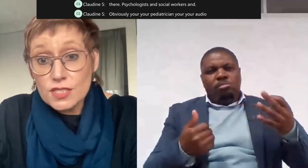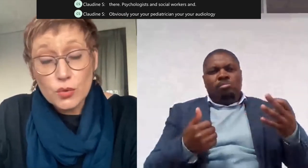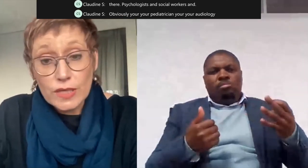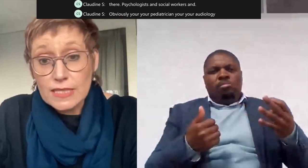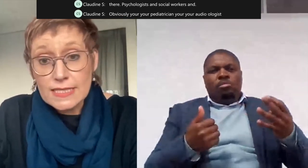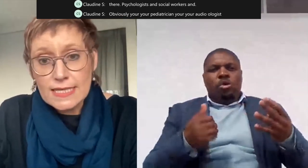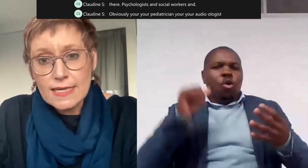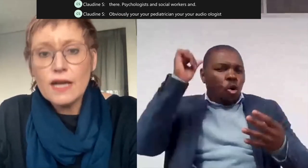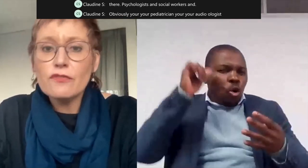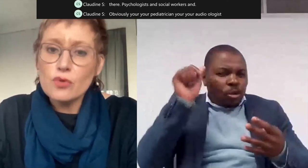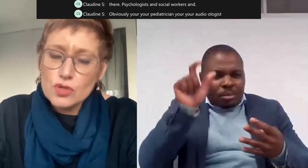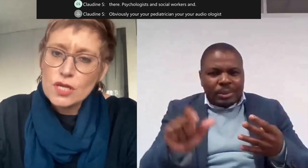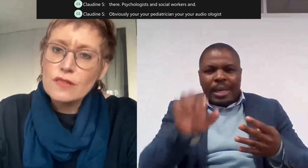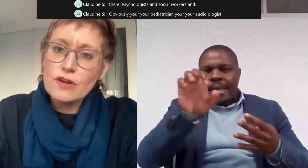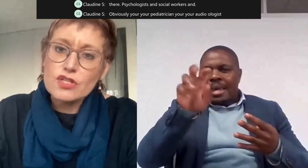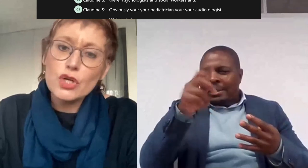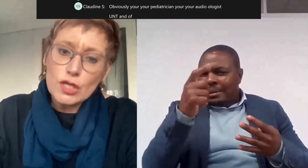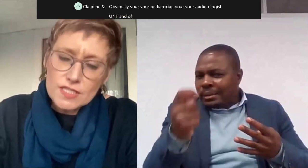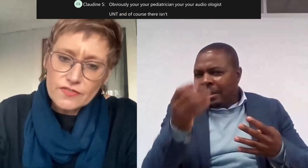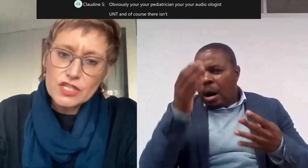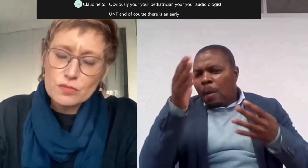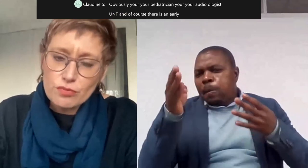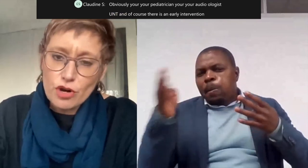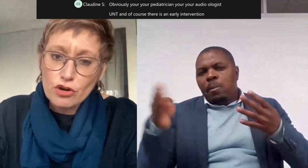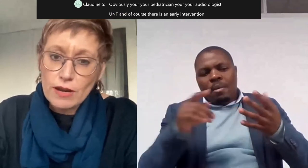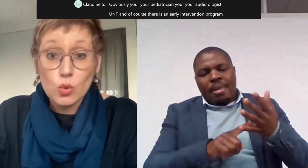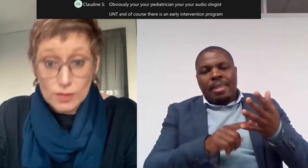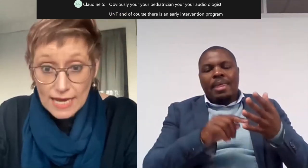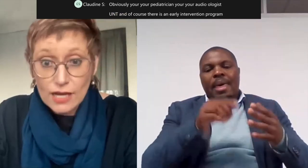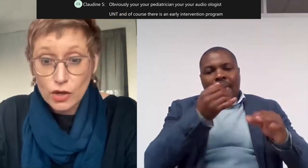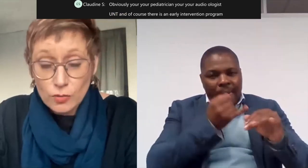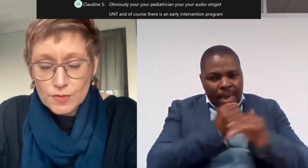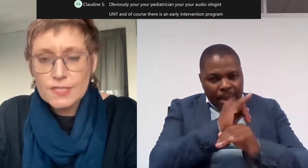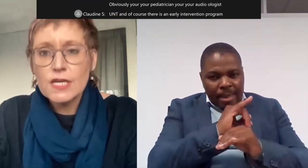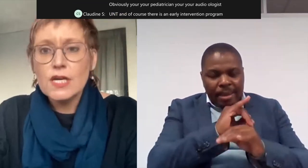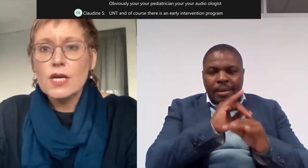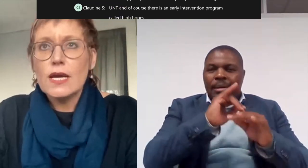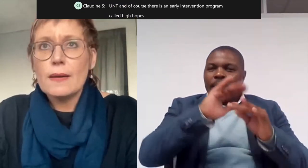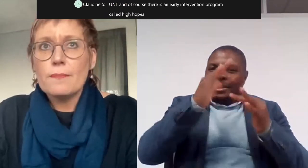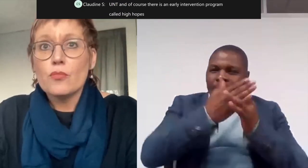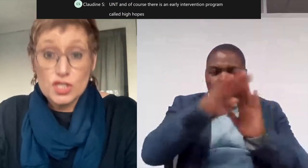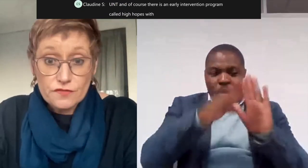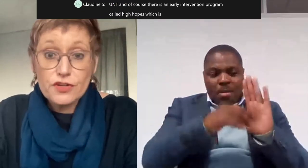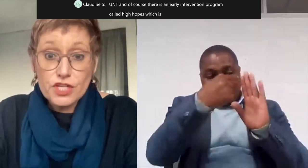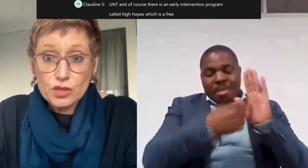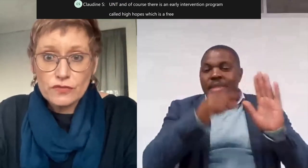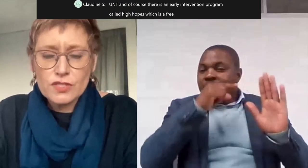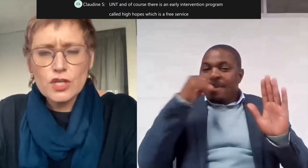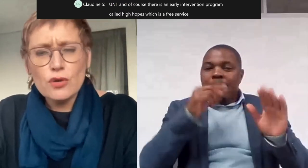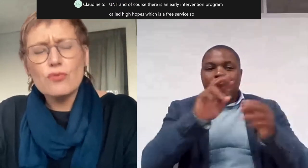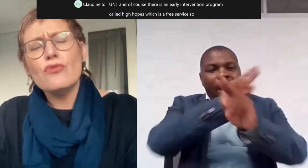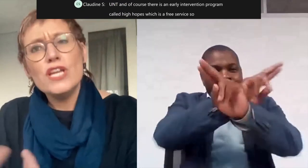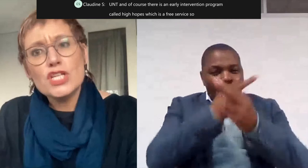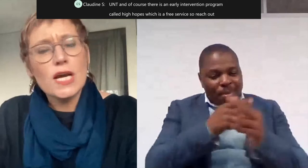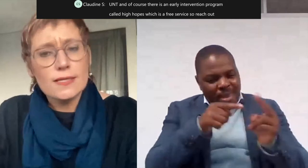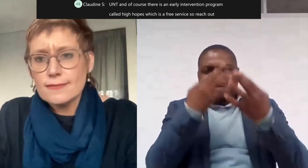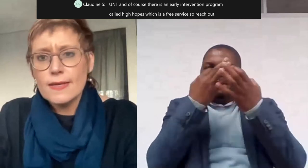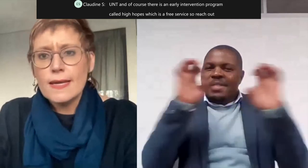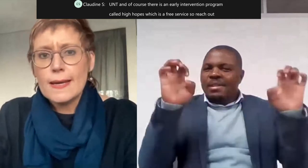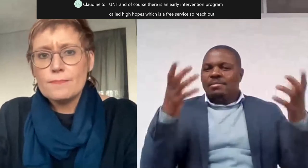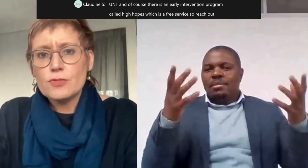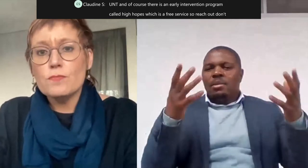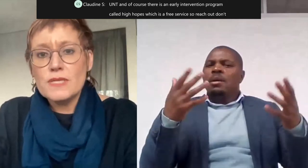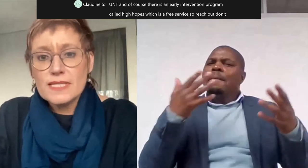your audiologist, your ENT, and of course there is an early intervention program called High Hopes, which is a free service. So reach